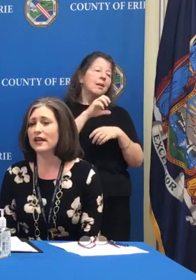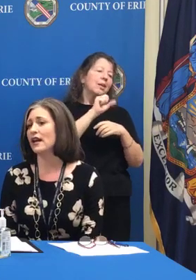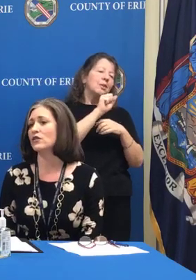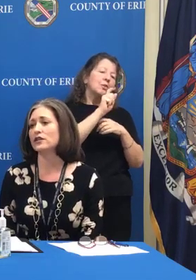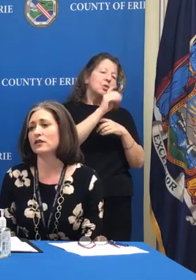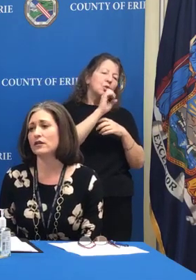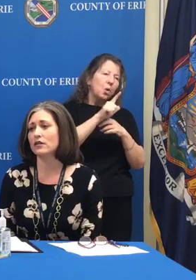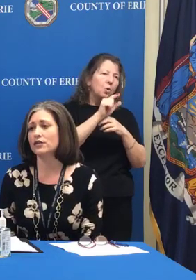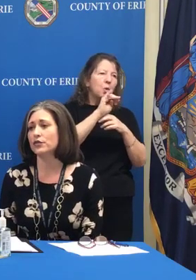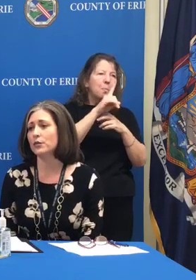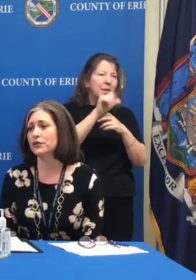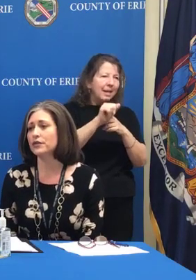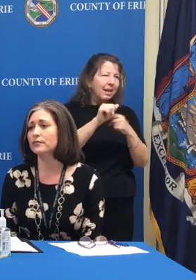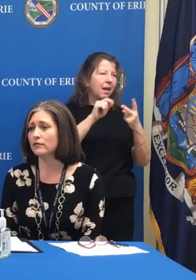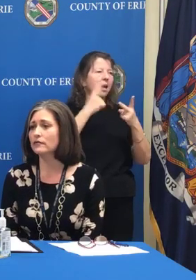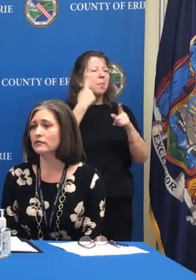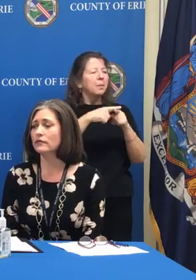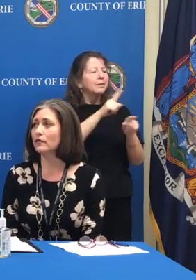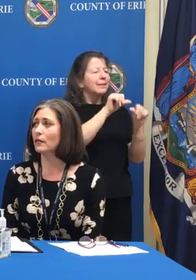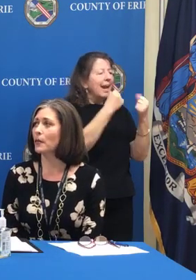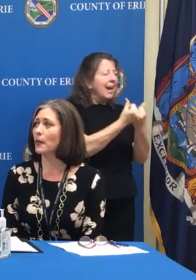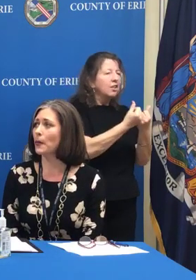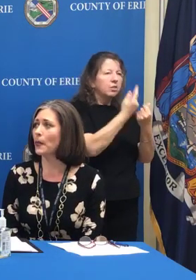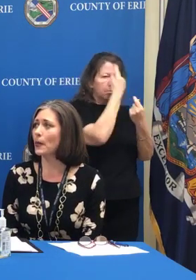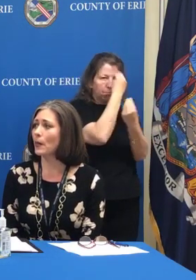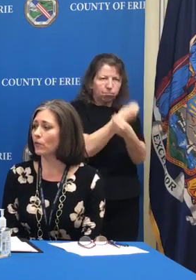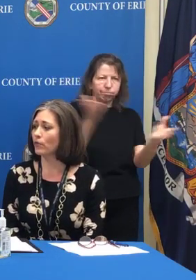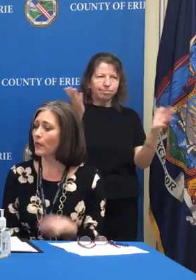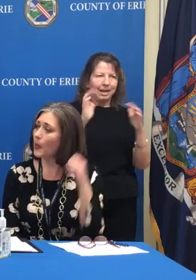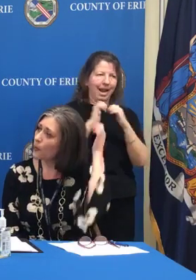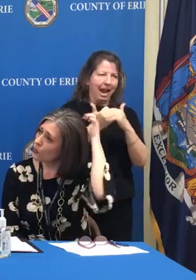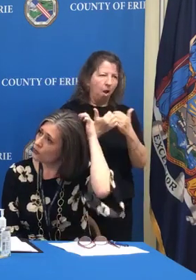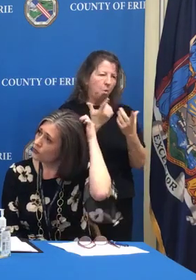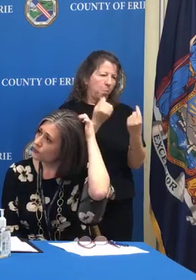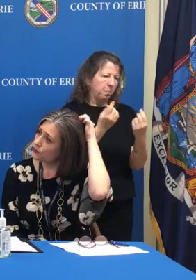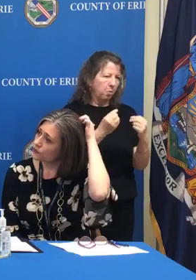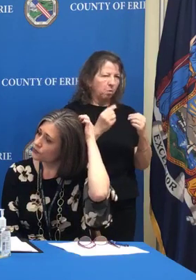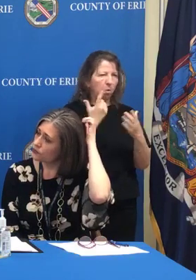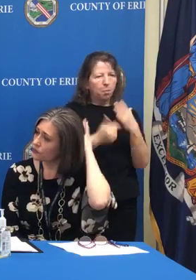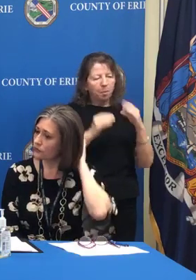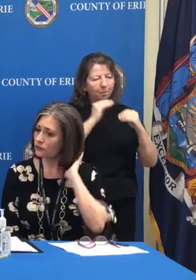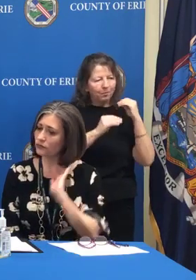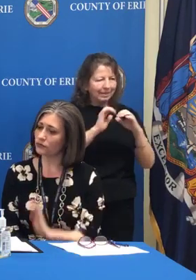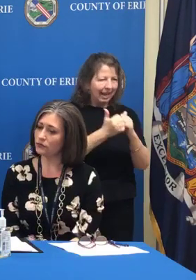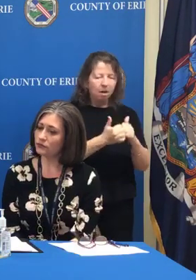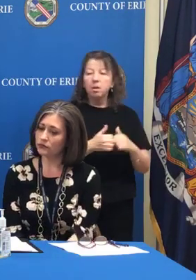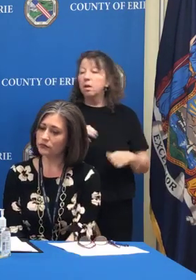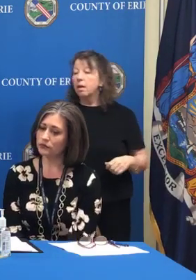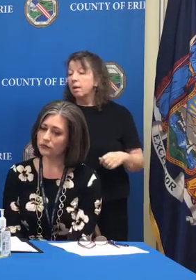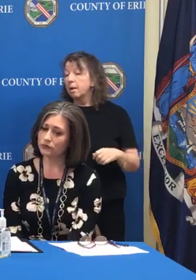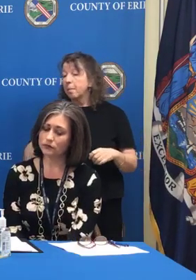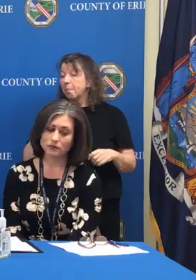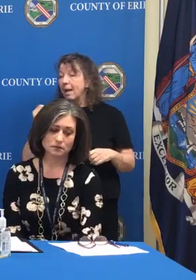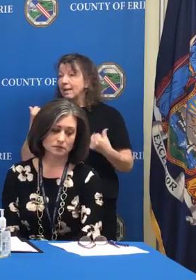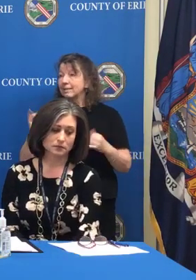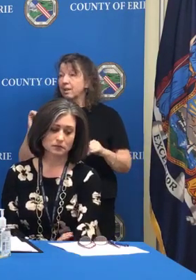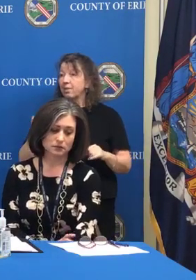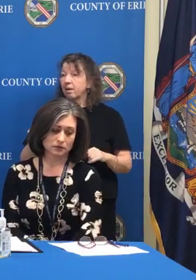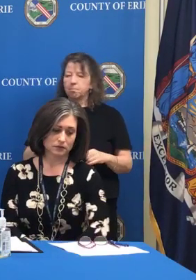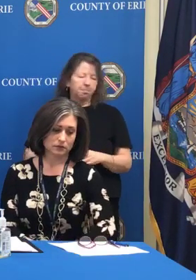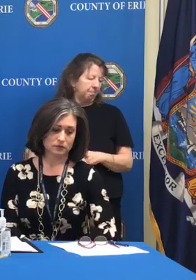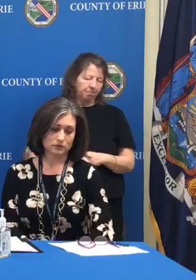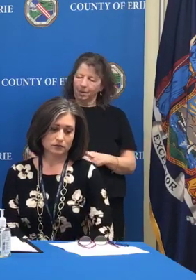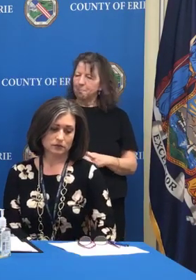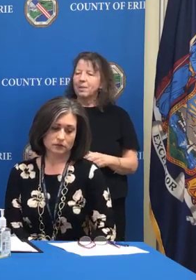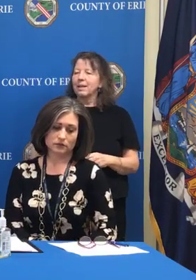sharing that out to their consumers. Thank you. Is Matt Spina still on? If